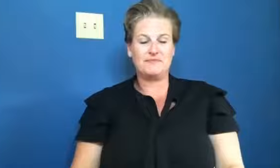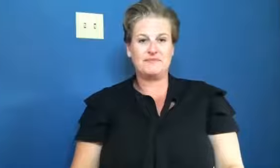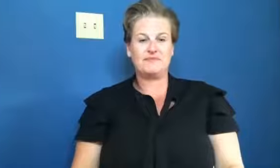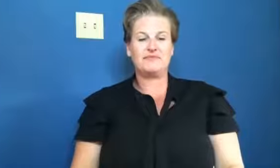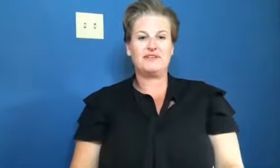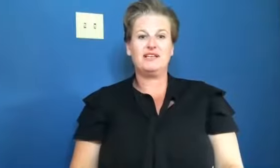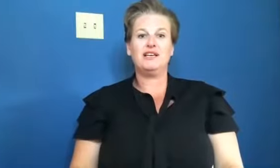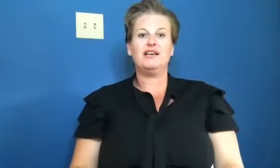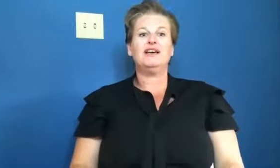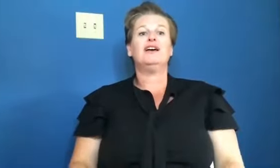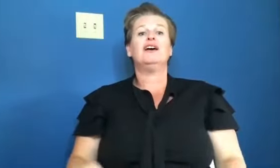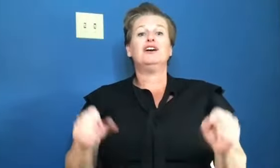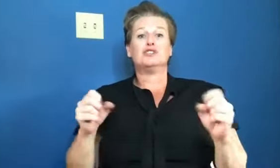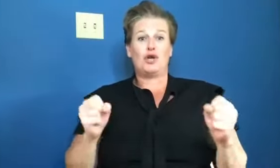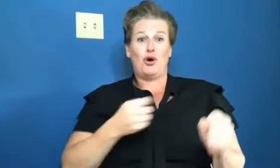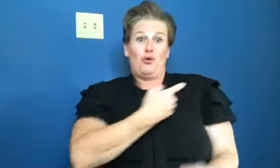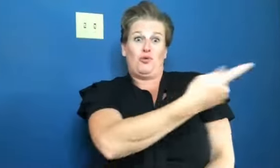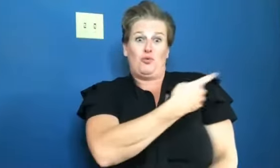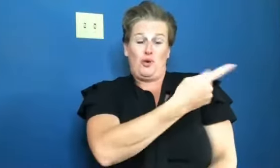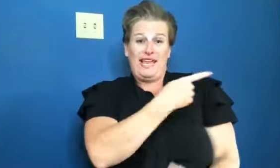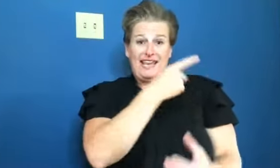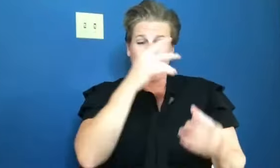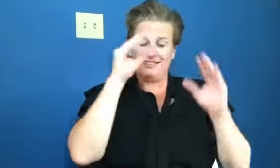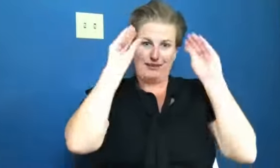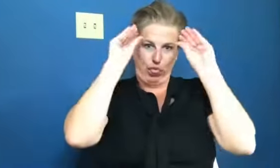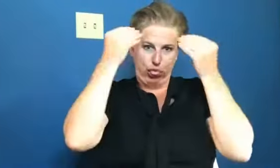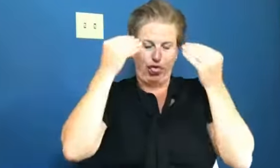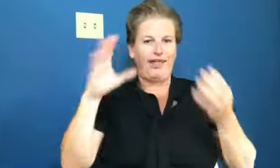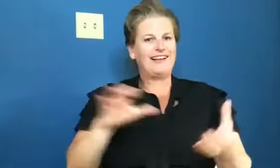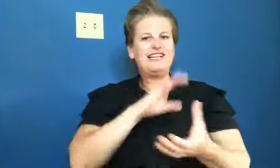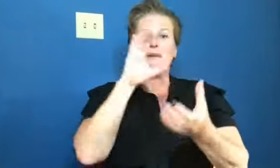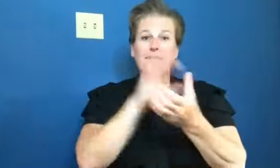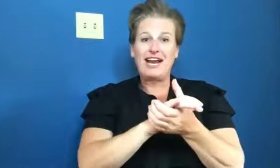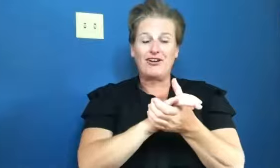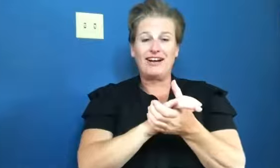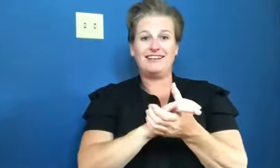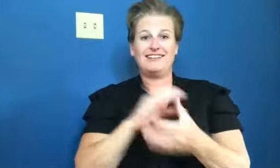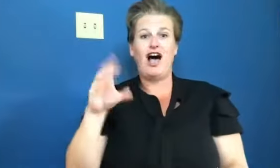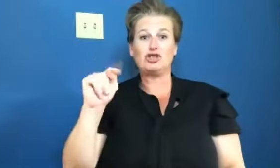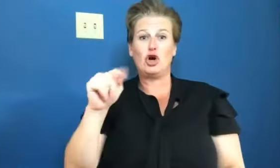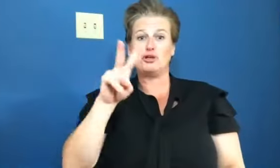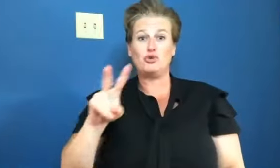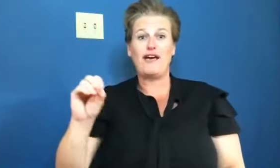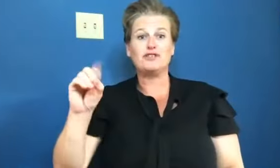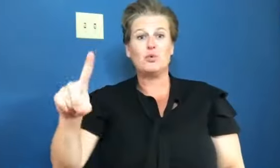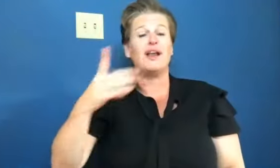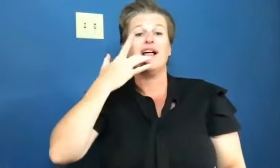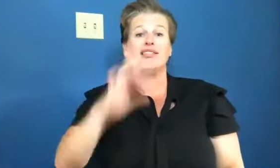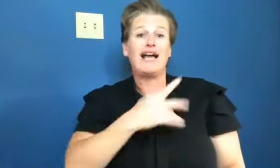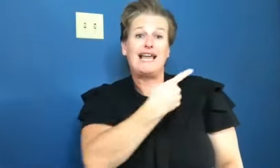these two fools got married in October of 2001. And these two fools are still married today. And neither one of us knew that we were